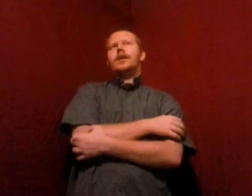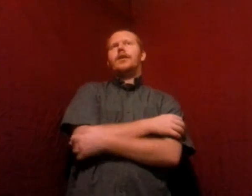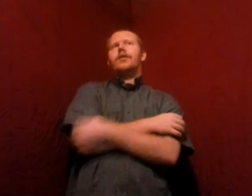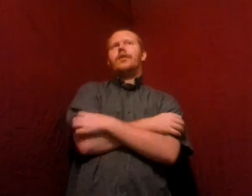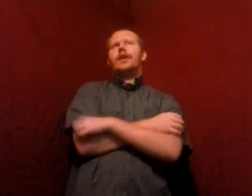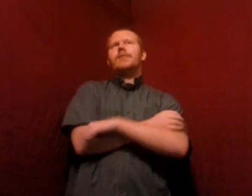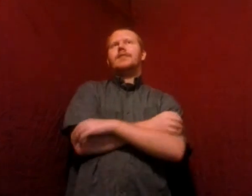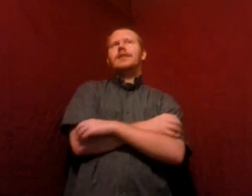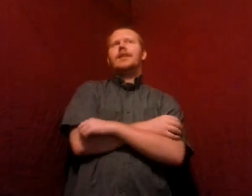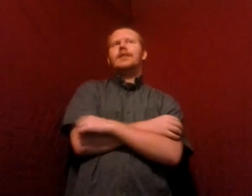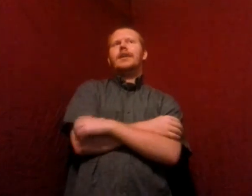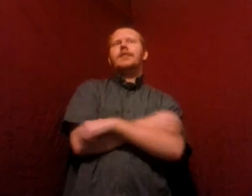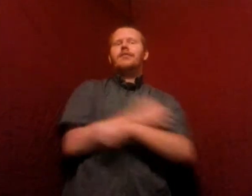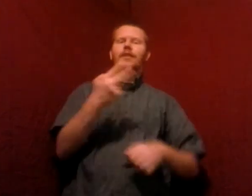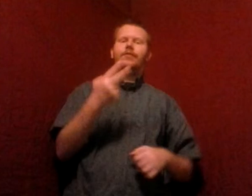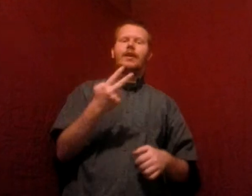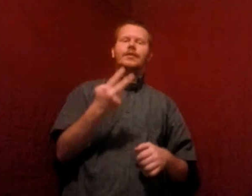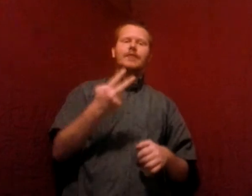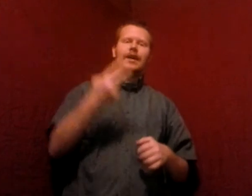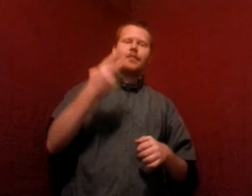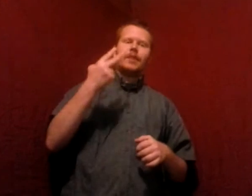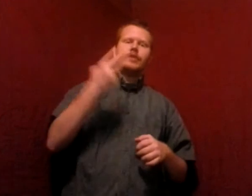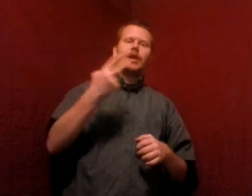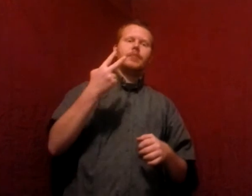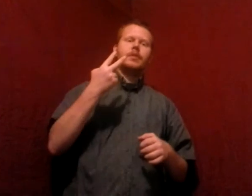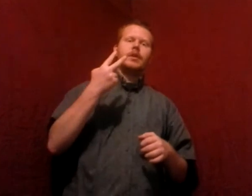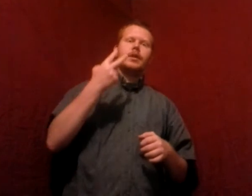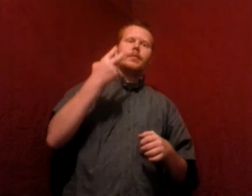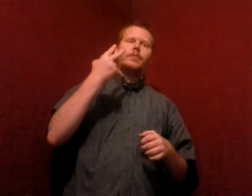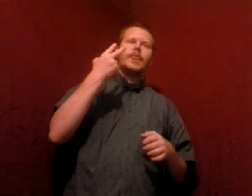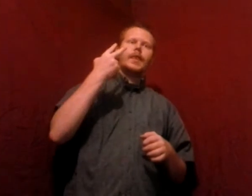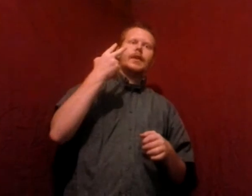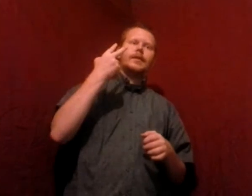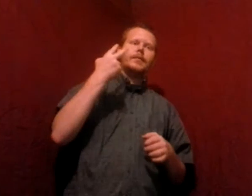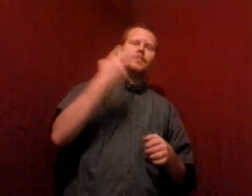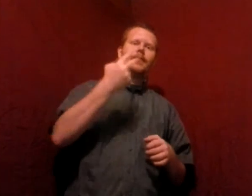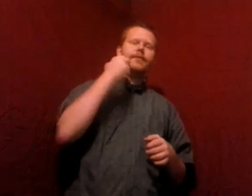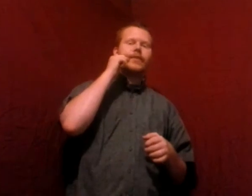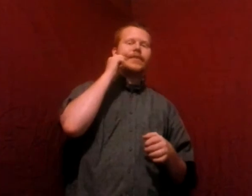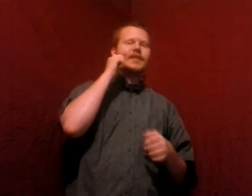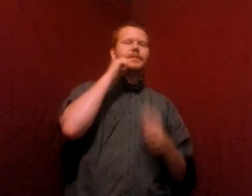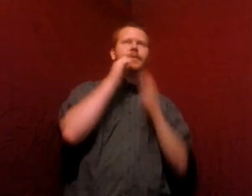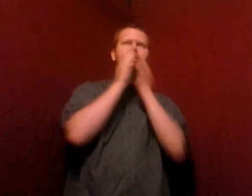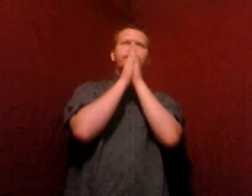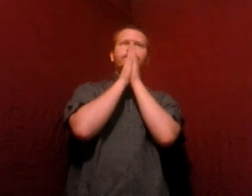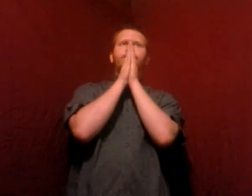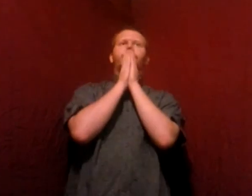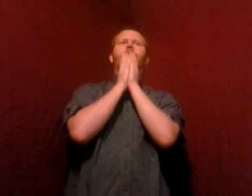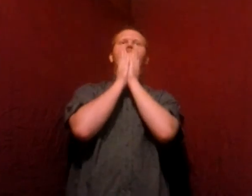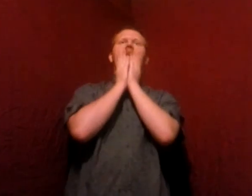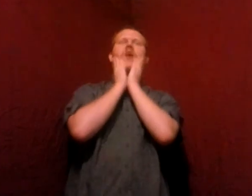okay my second night of the five nights at my job about freddy fazbear's uh